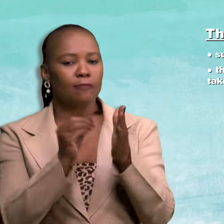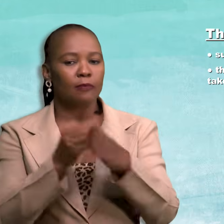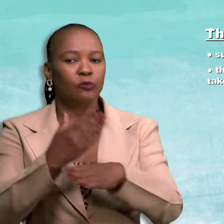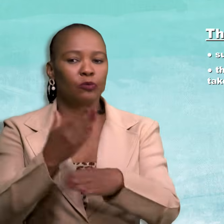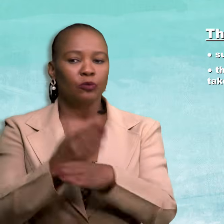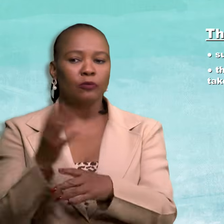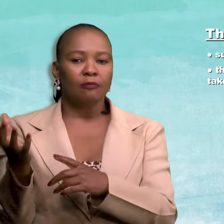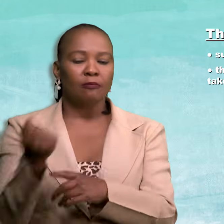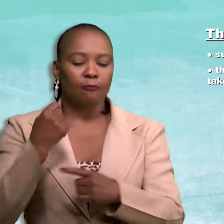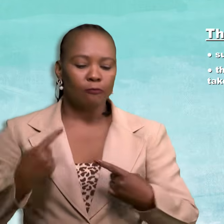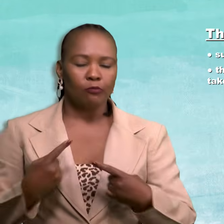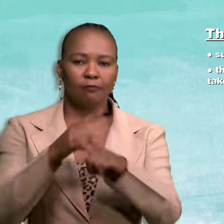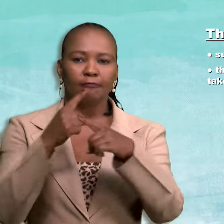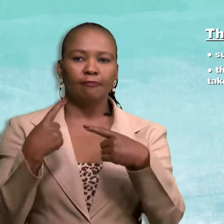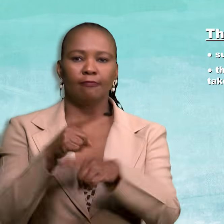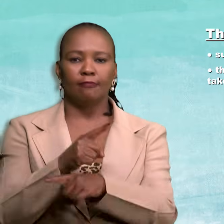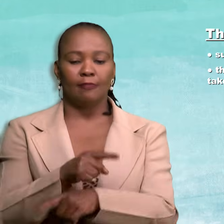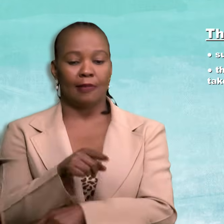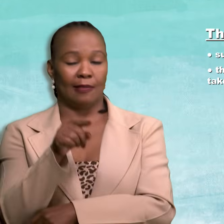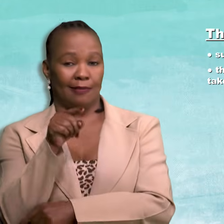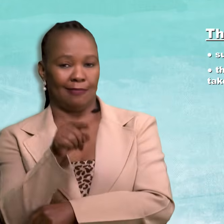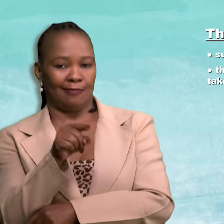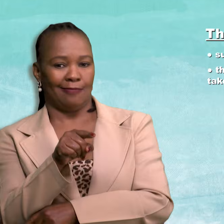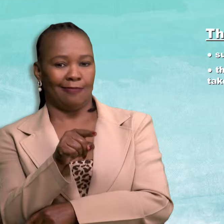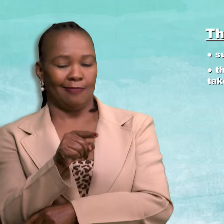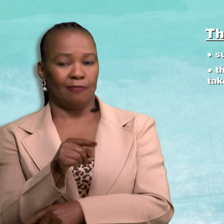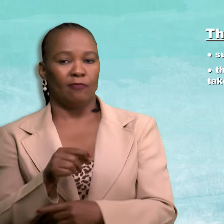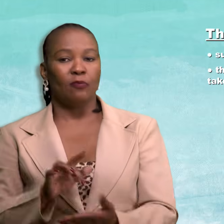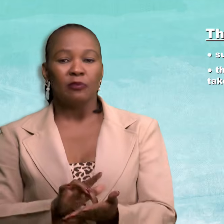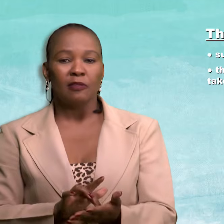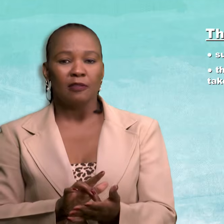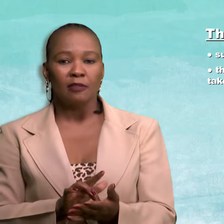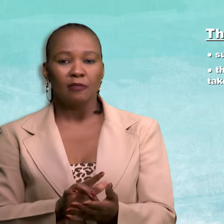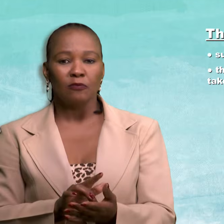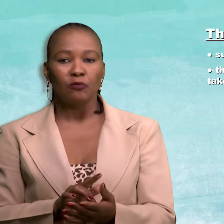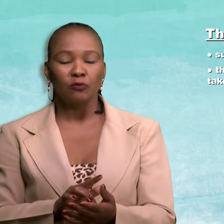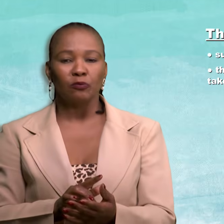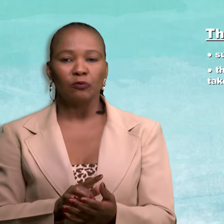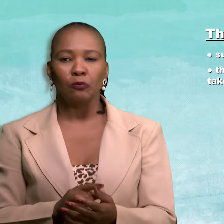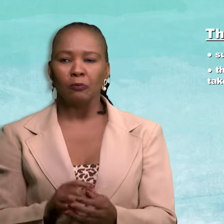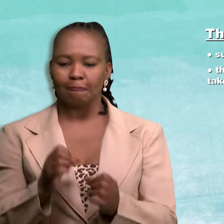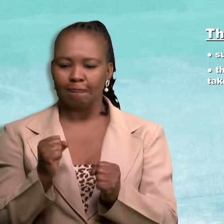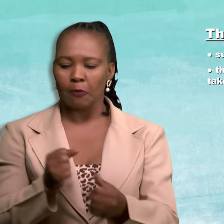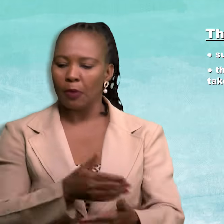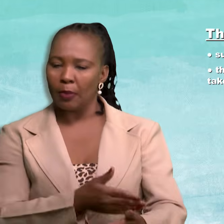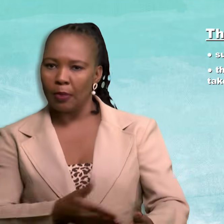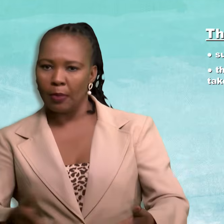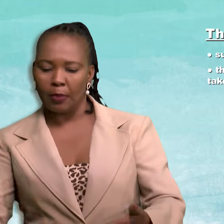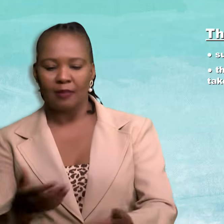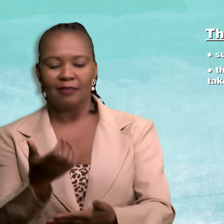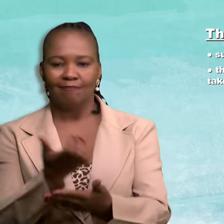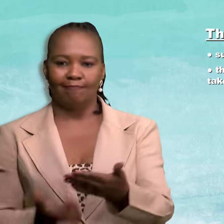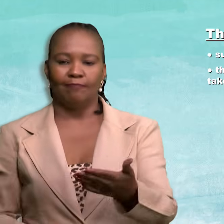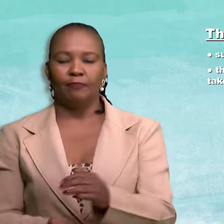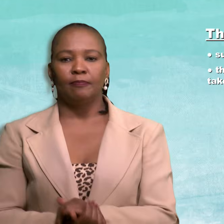state the position that you are taking in the argument, and this position must be retained throughout the